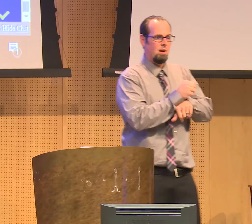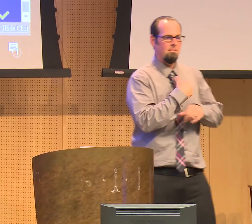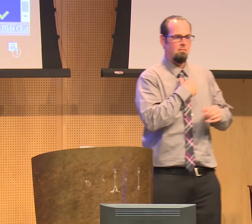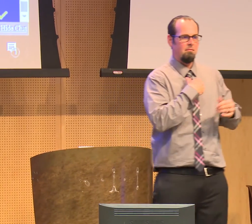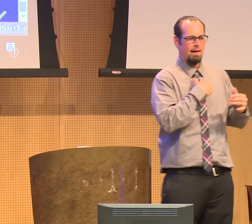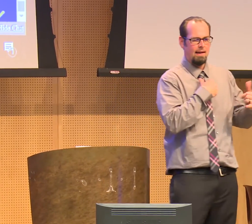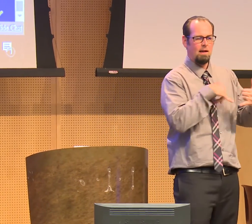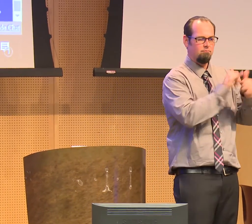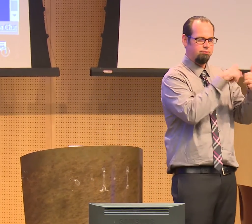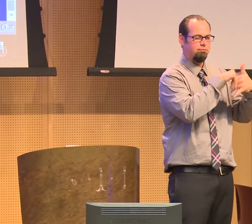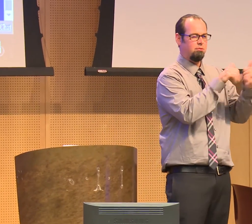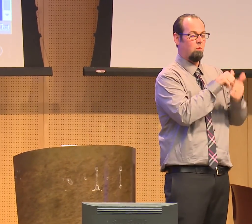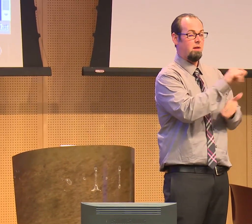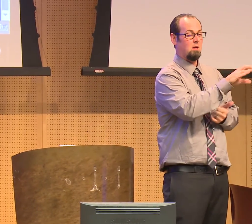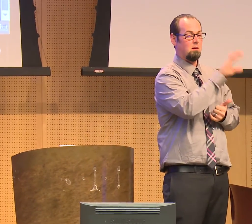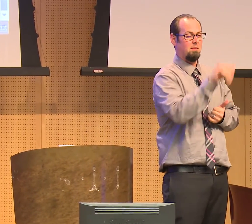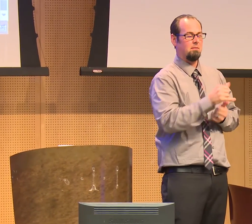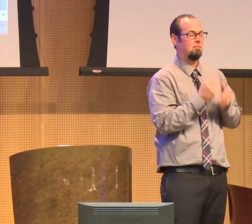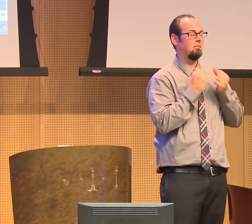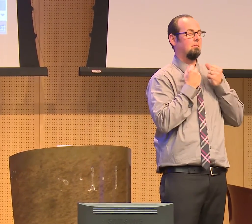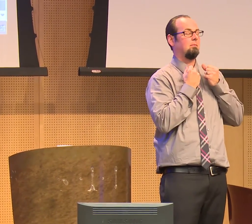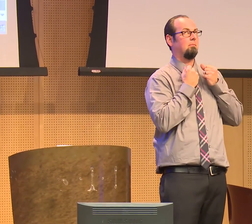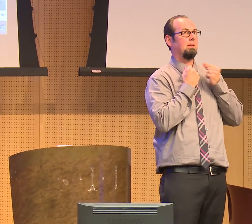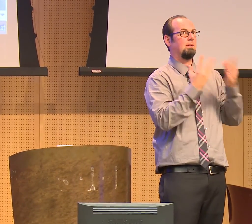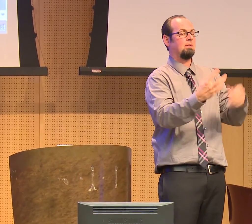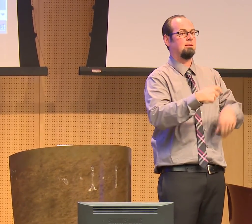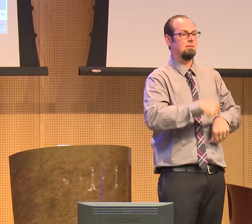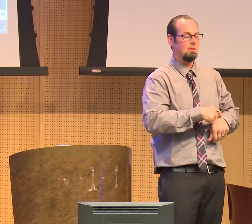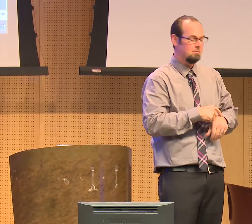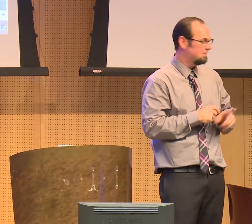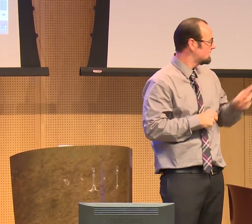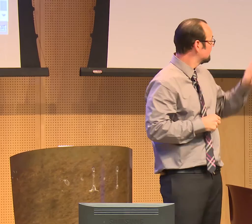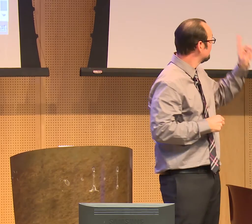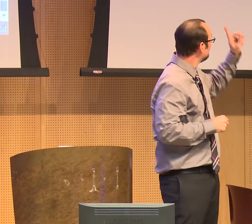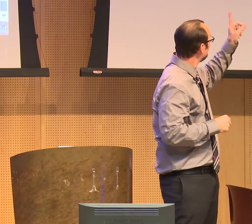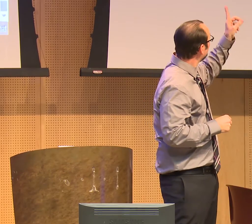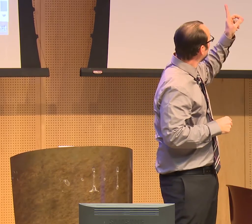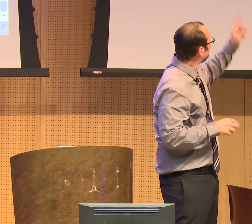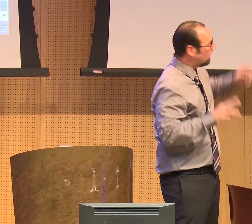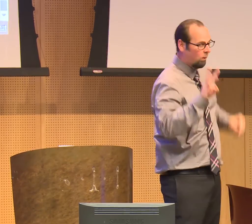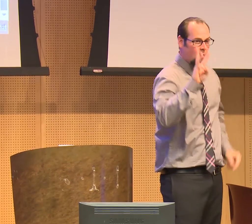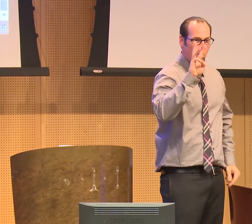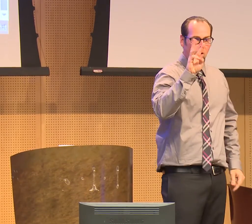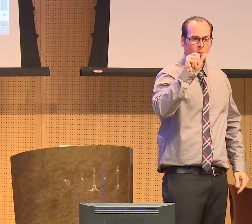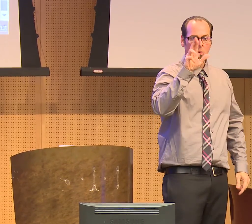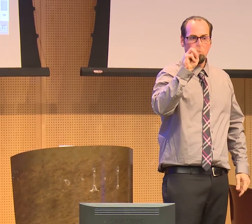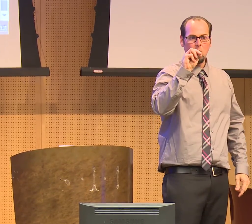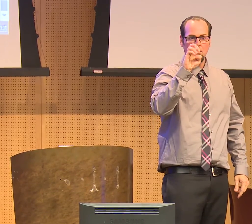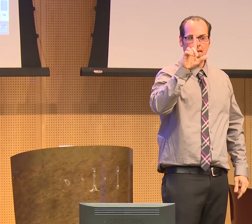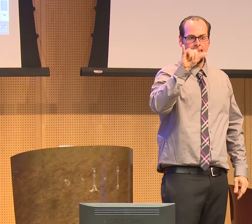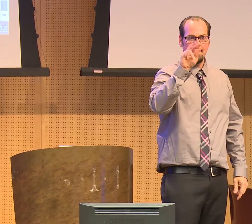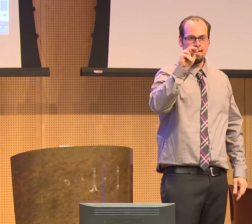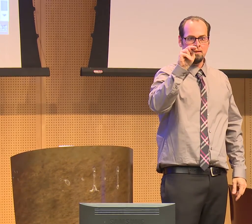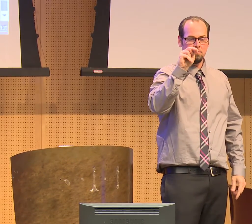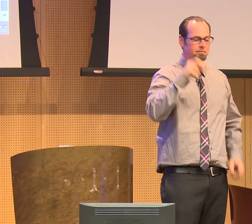Another job I had was a difficult job. It was in Chicago. It was with